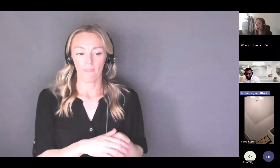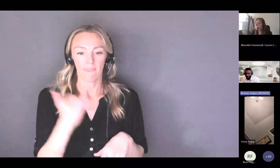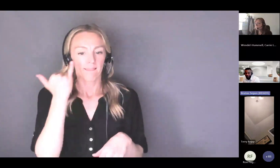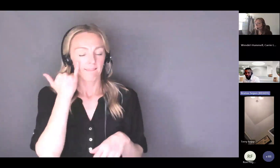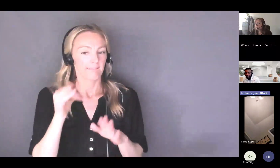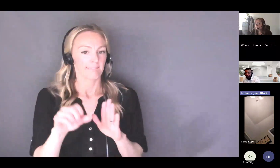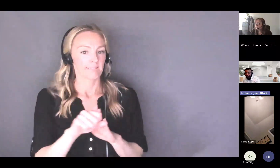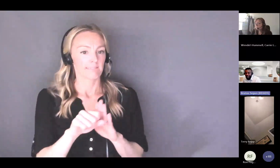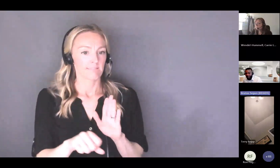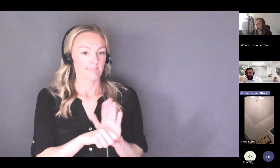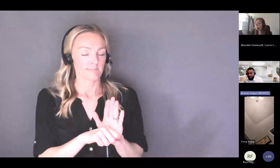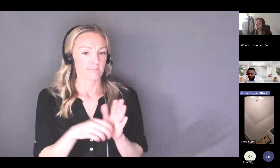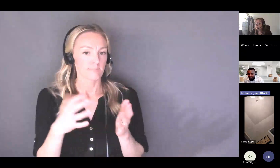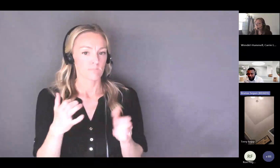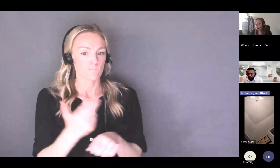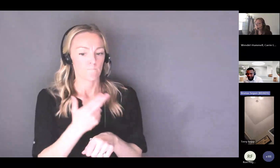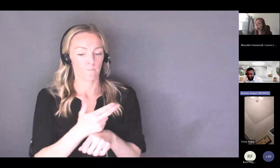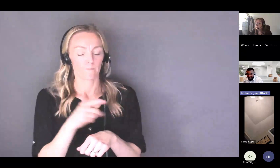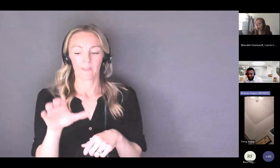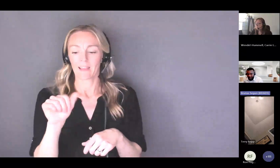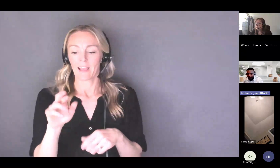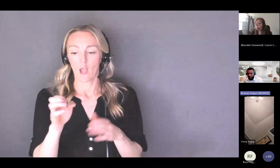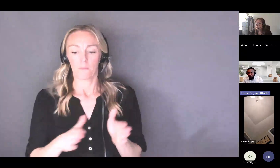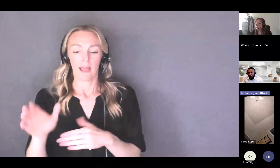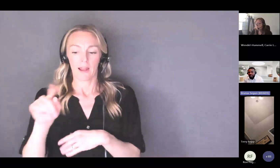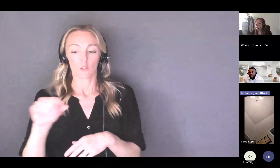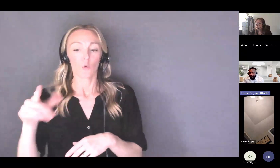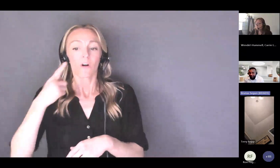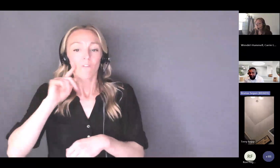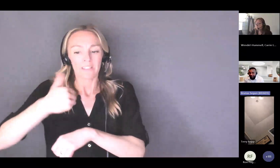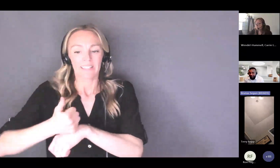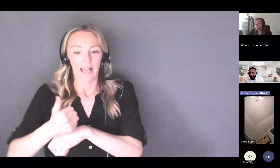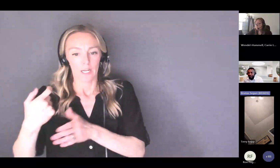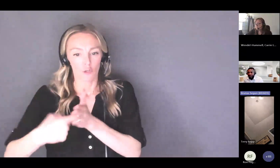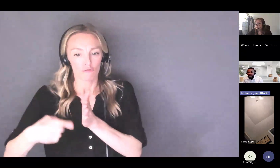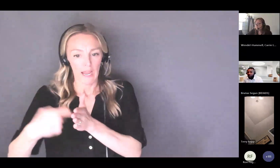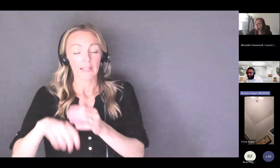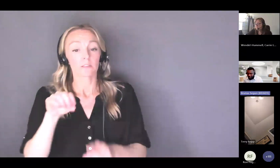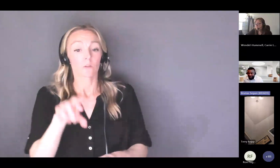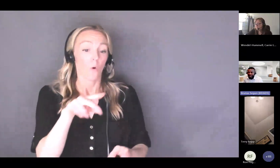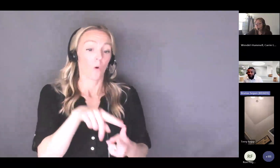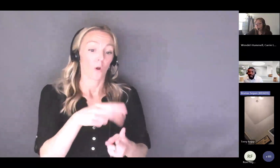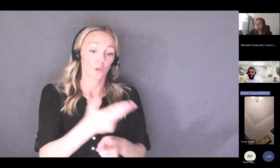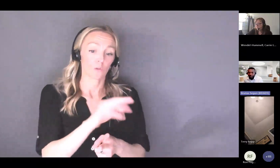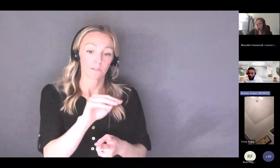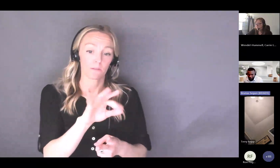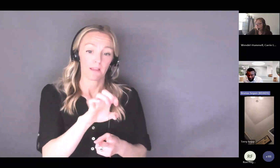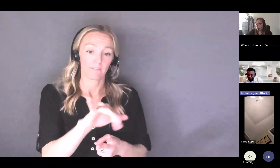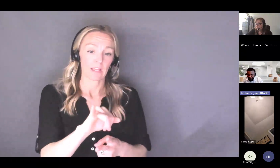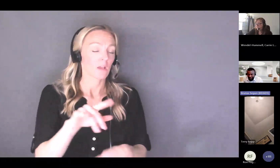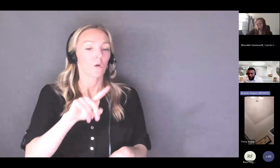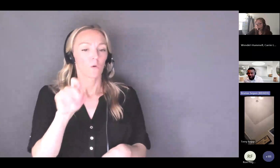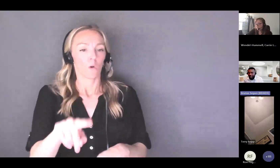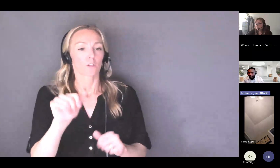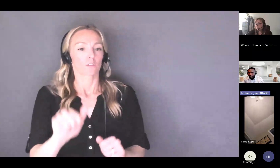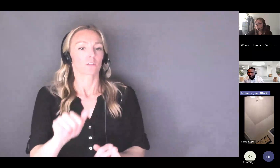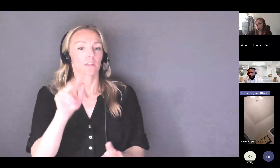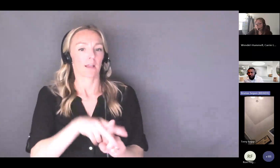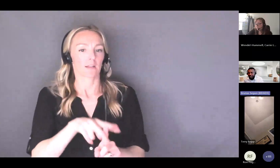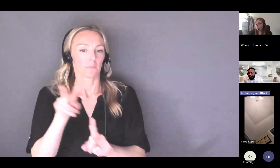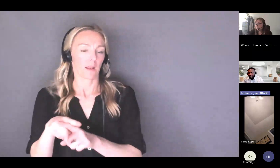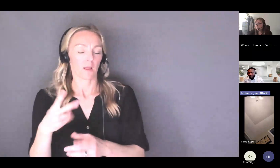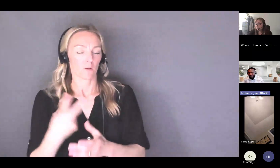to go in the direction of using the care planning tool for rate setting or the MIFI, the questions can apply in both ways.